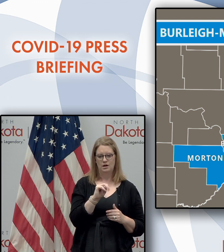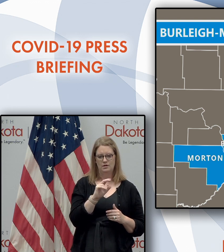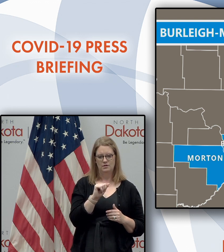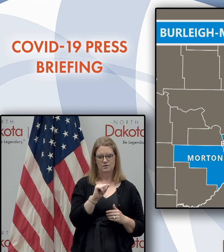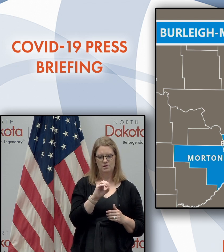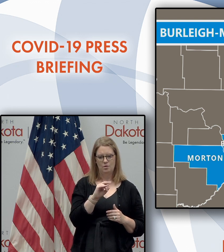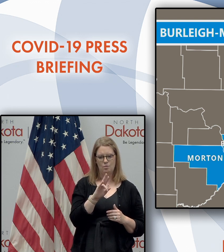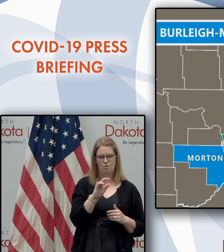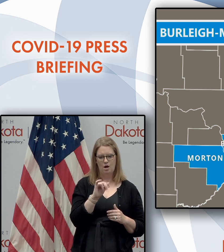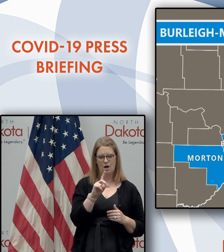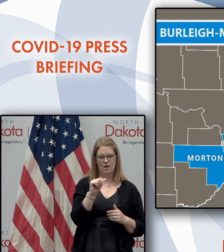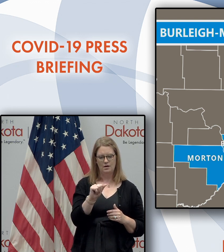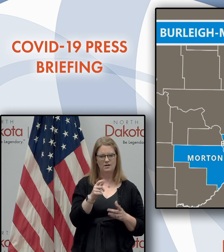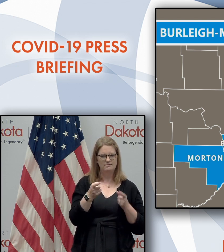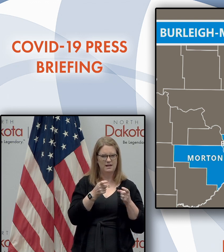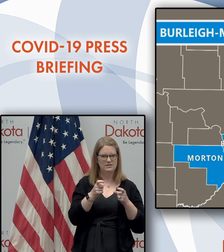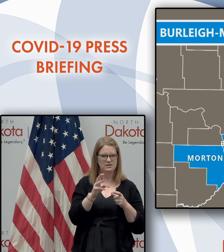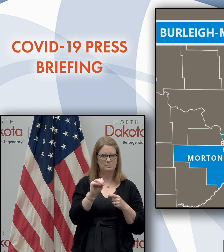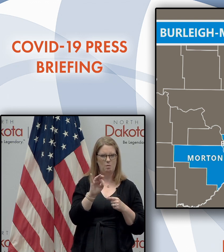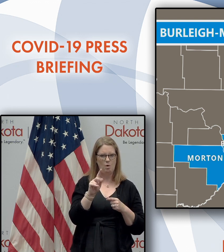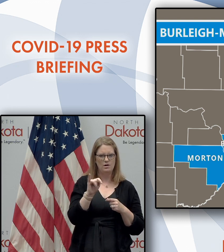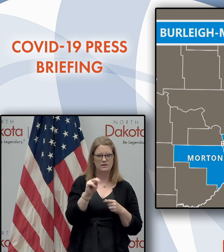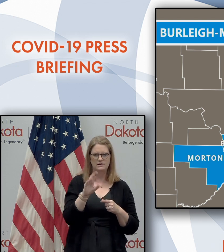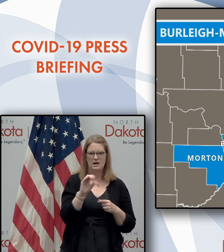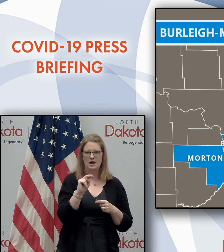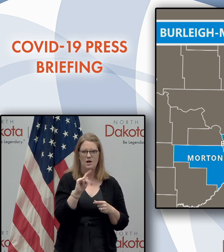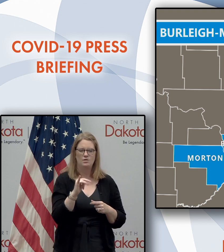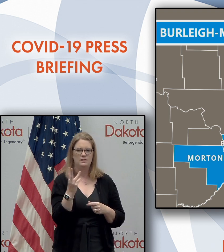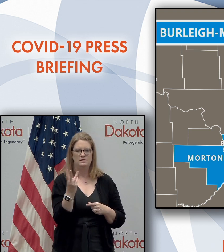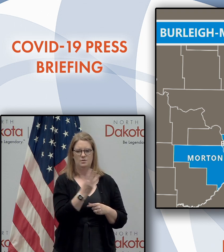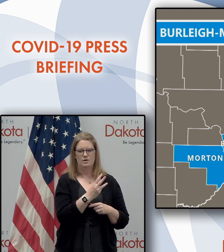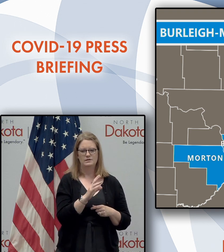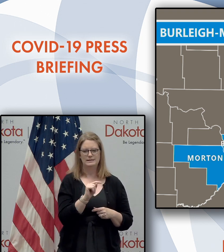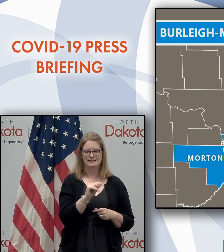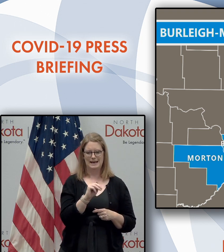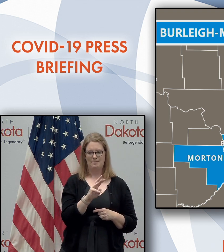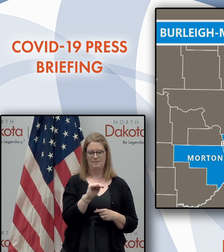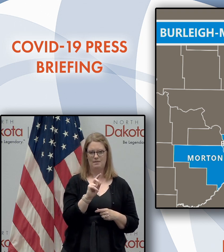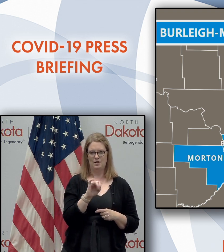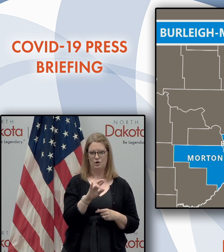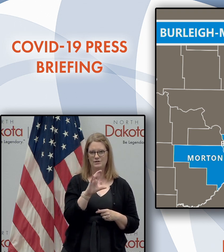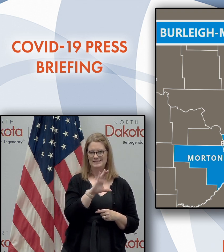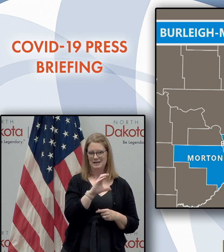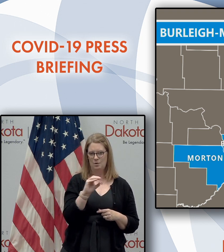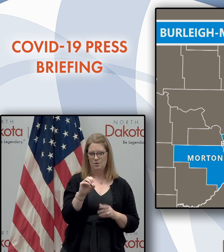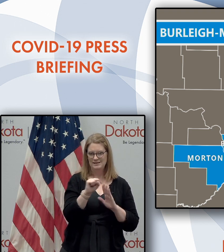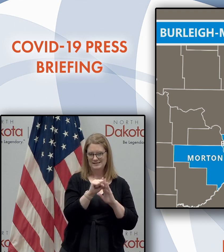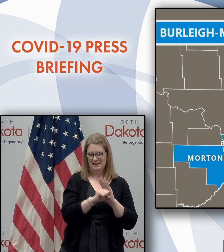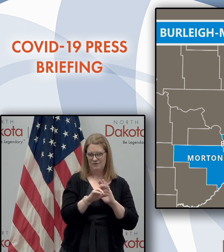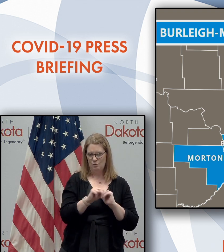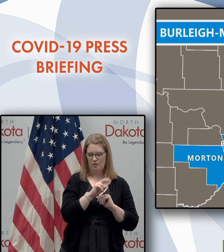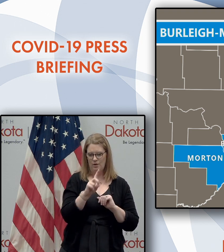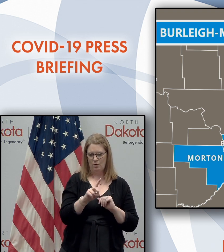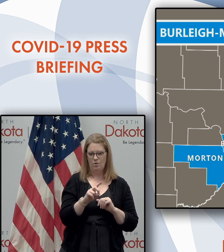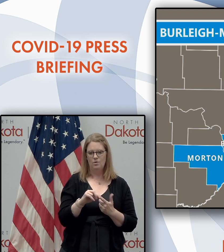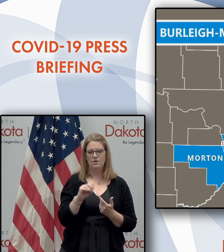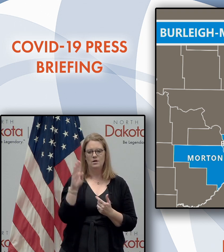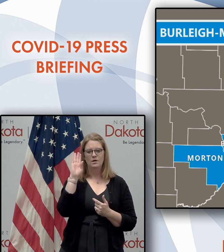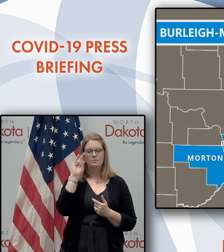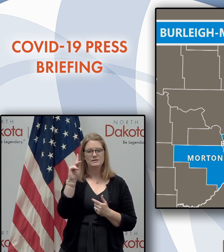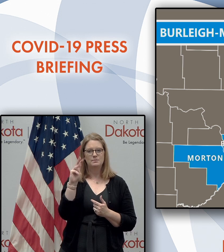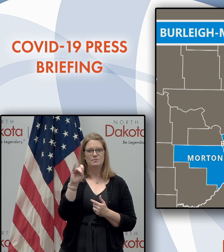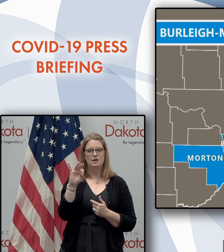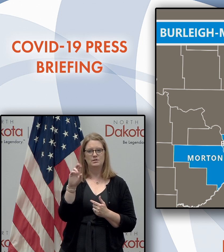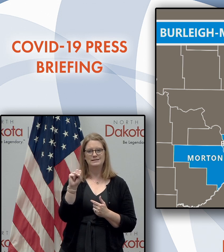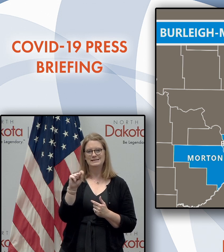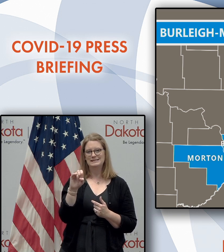manages Morton County and several more counties to the west, Tammy Miller, the chief operating Officer of the state of North Dakota, Bismarck Mayor